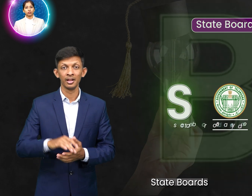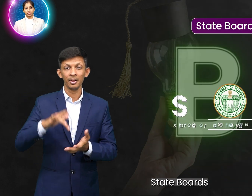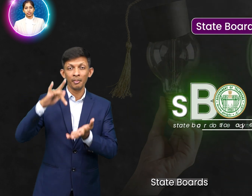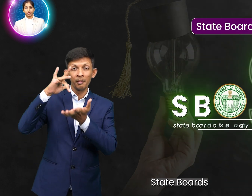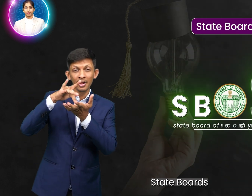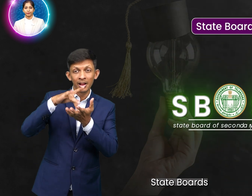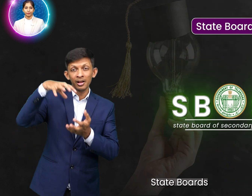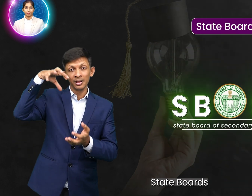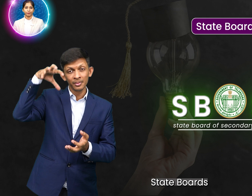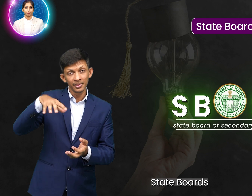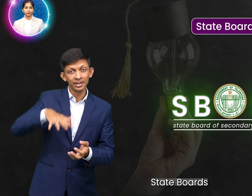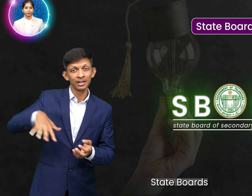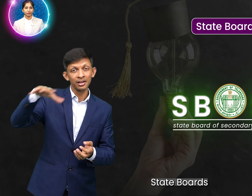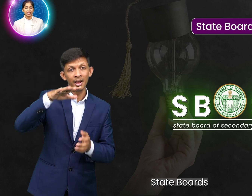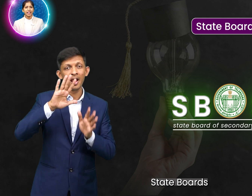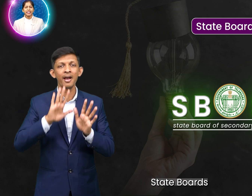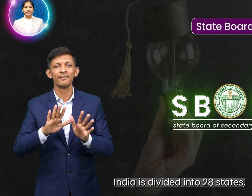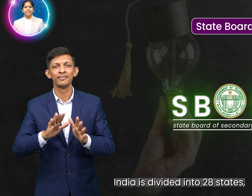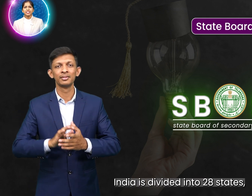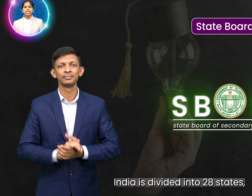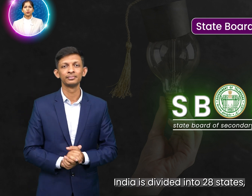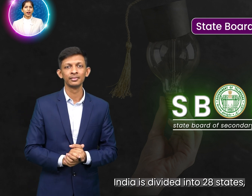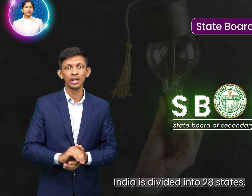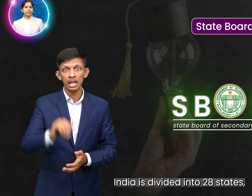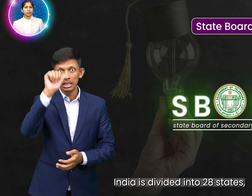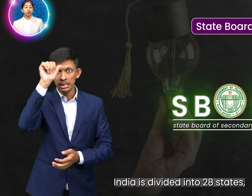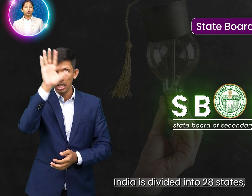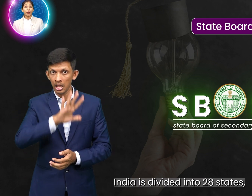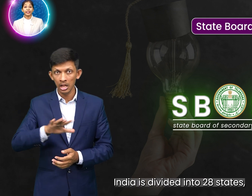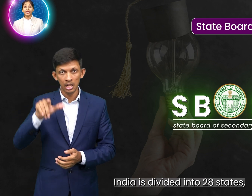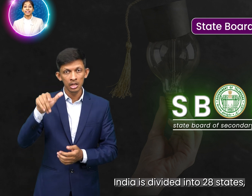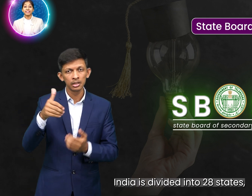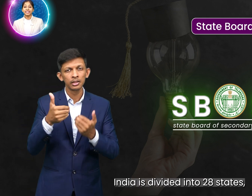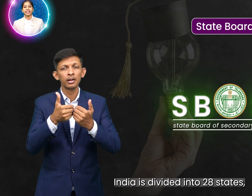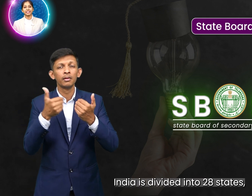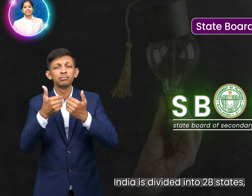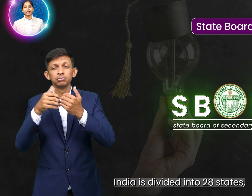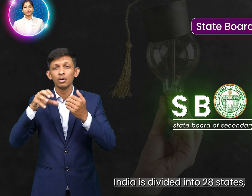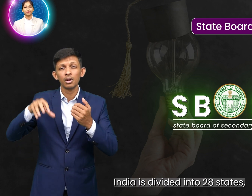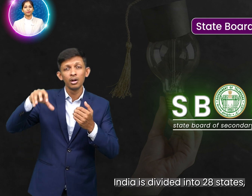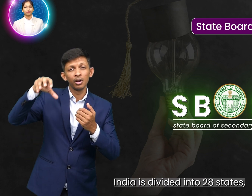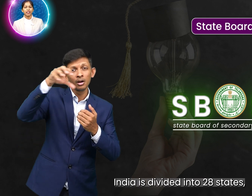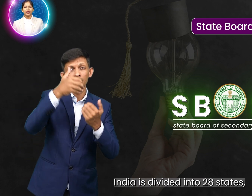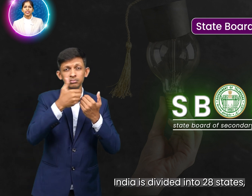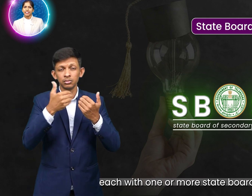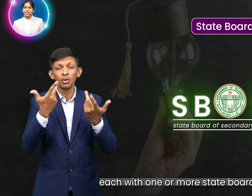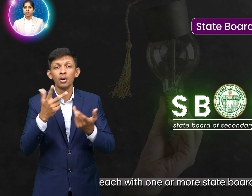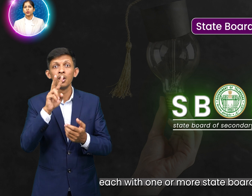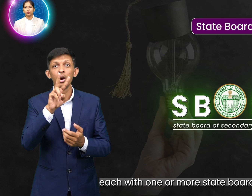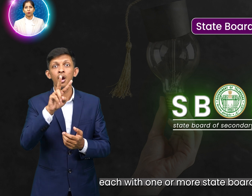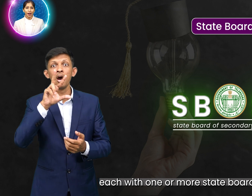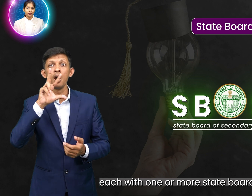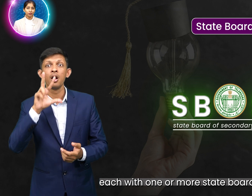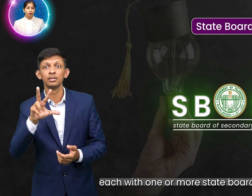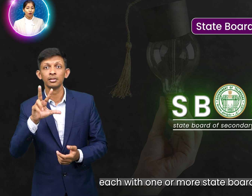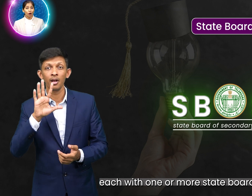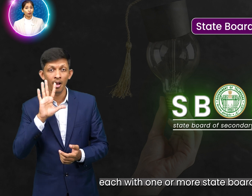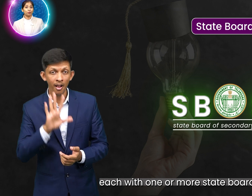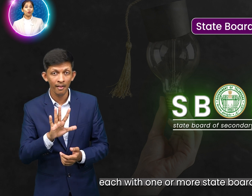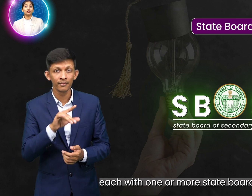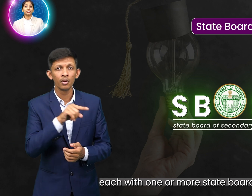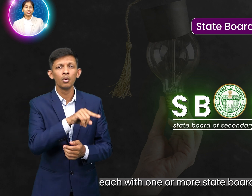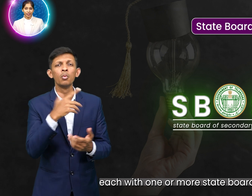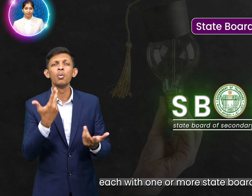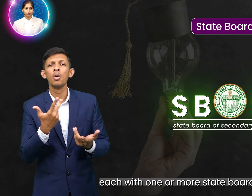State boards. India is divided into 28 states, each with one